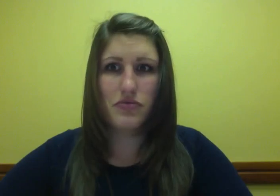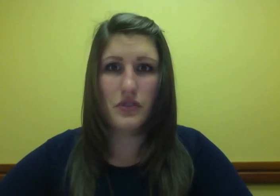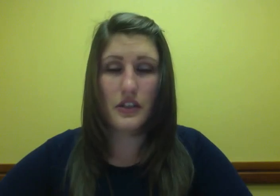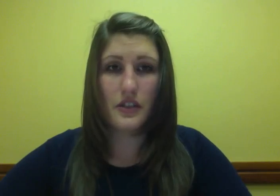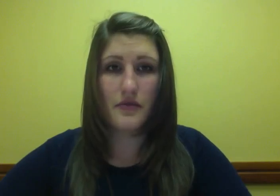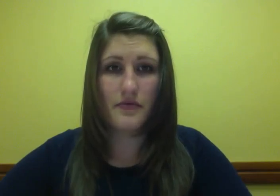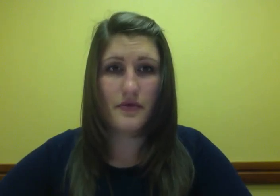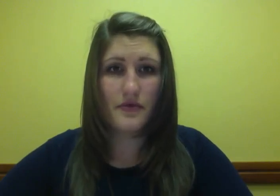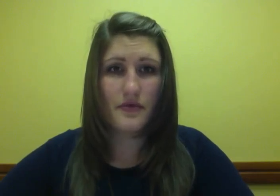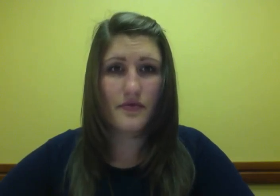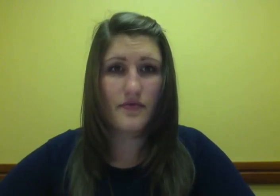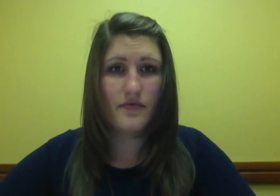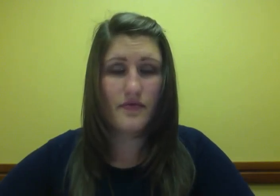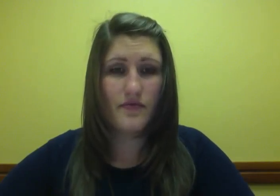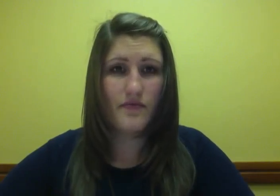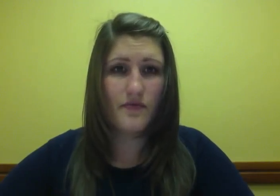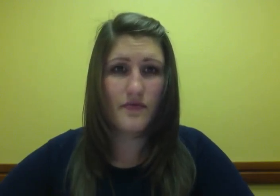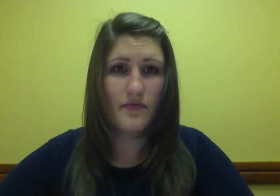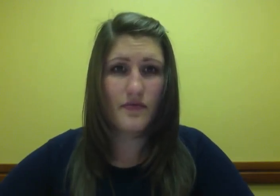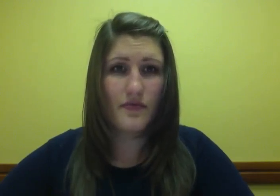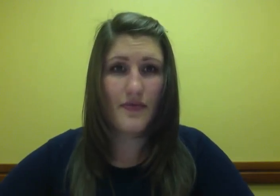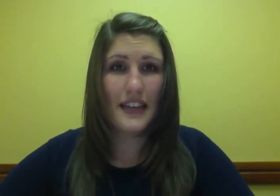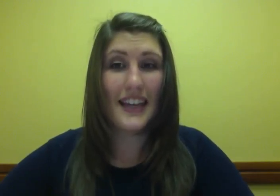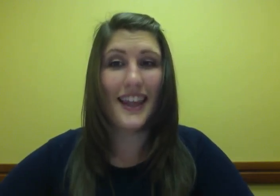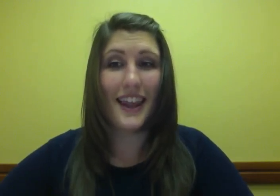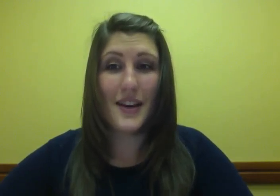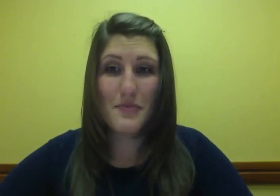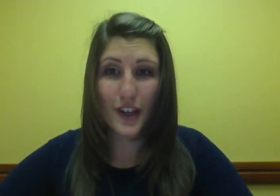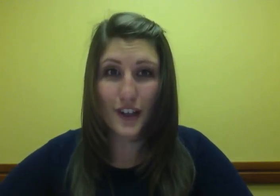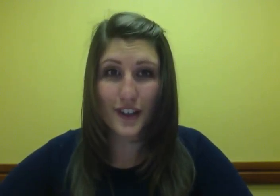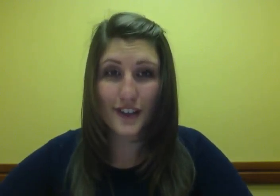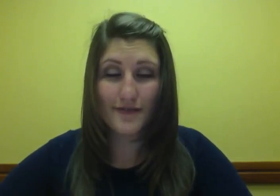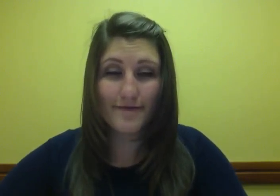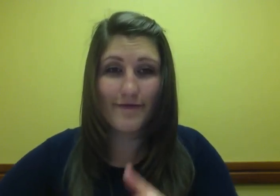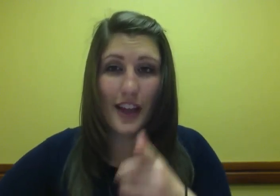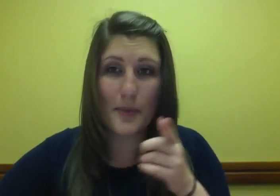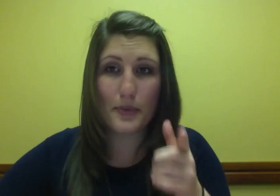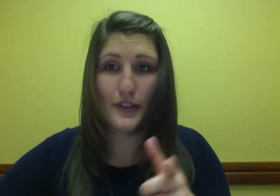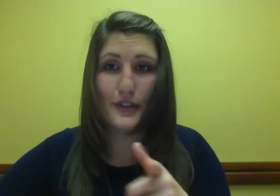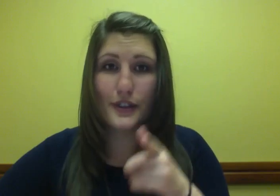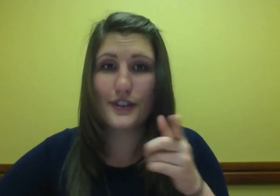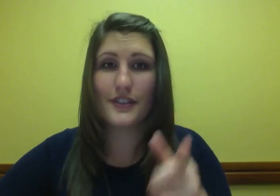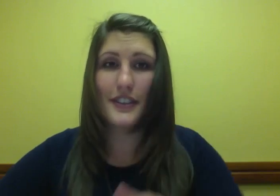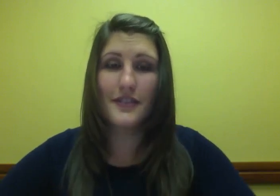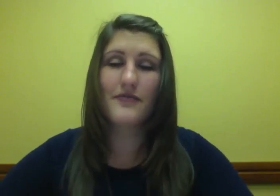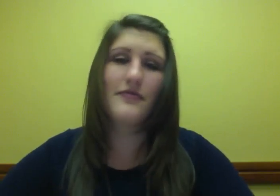I don't know. A leopard, huh? A leopard. Describe a leopard's appearance. Okay.